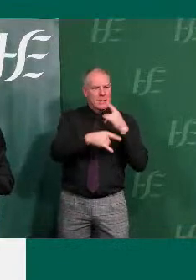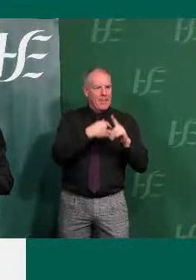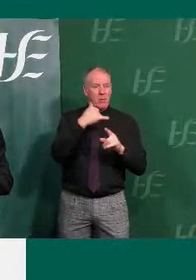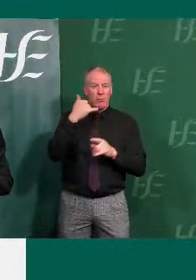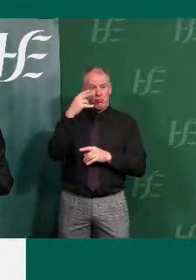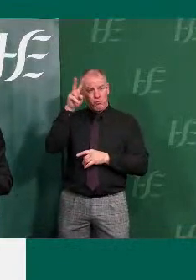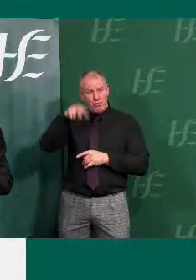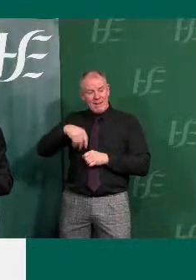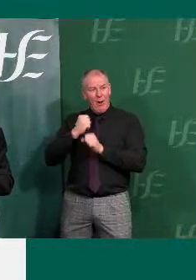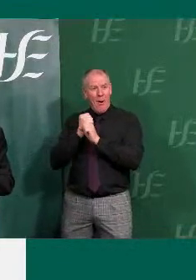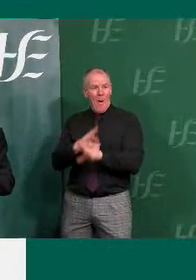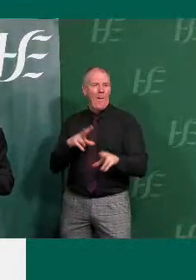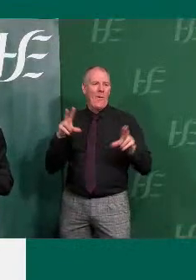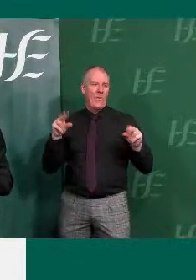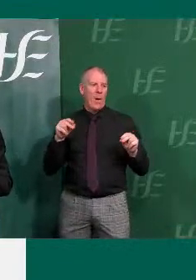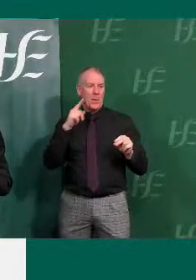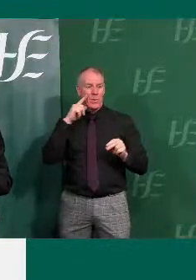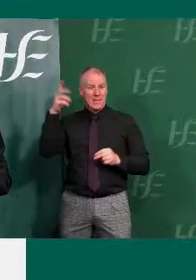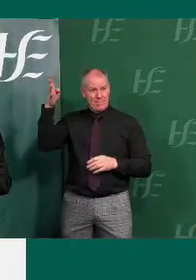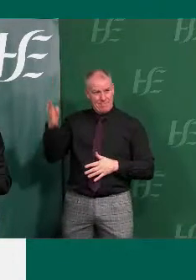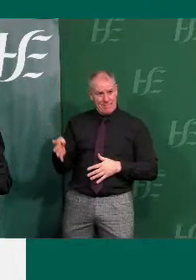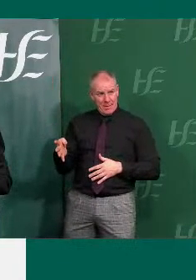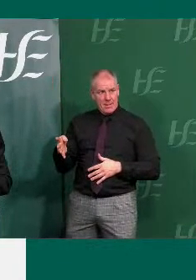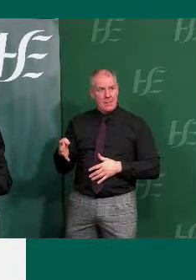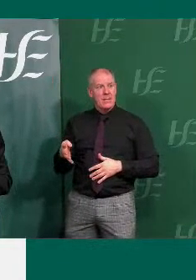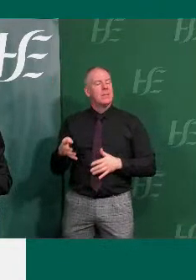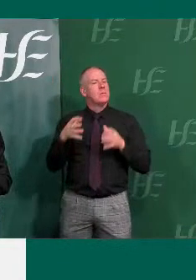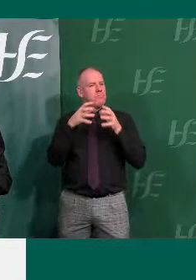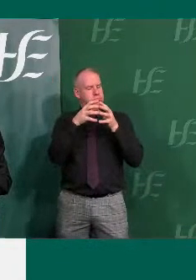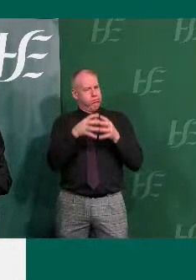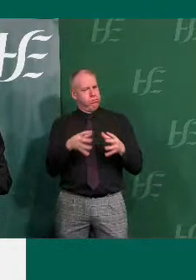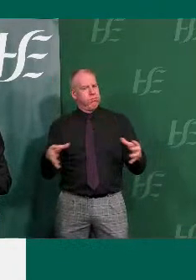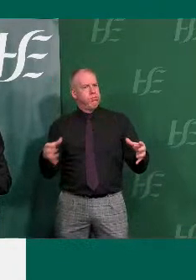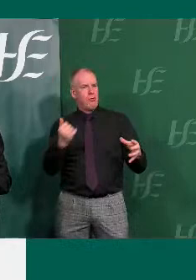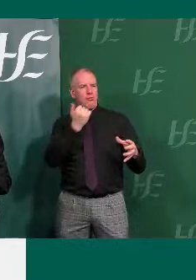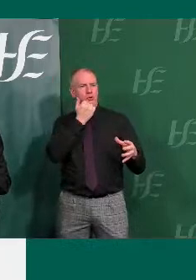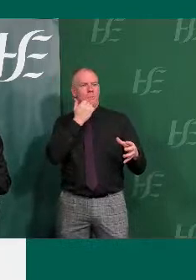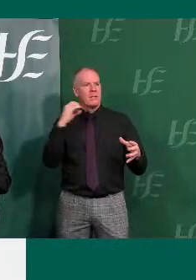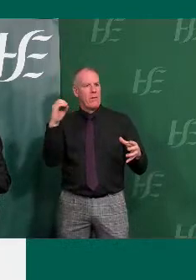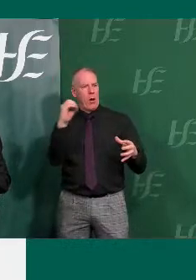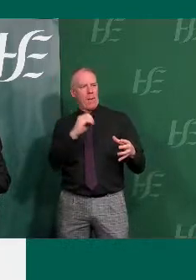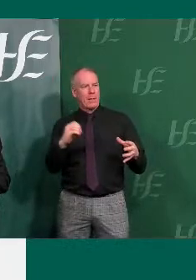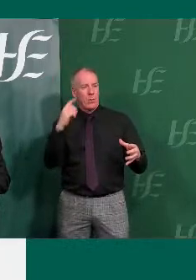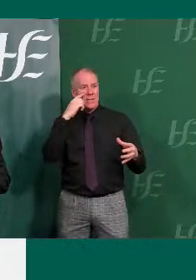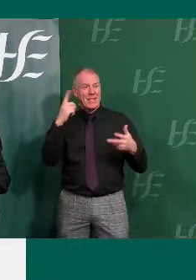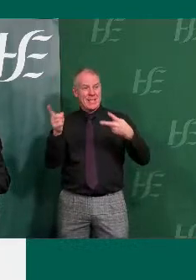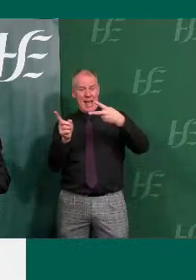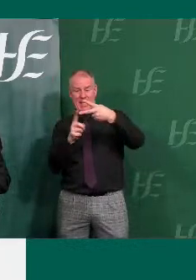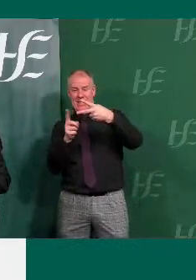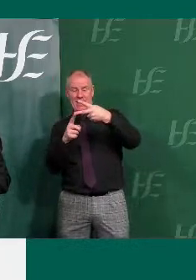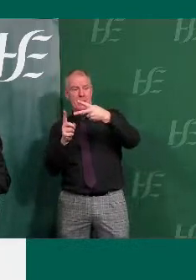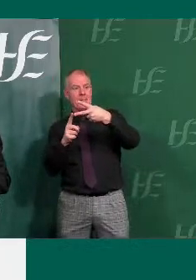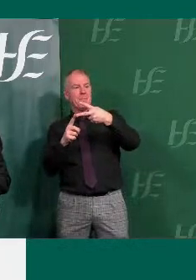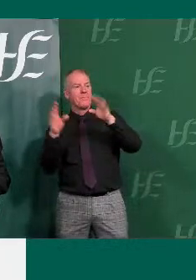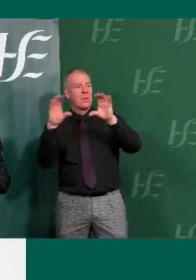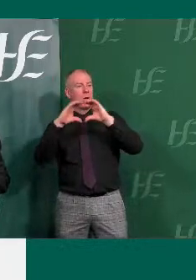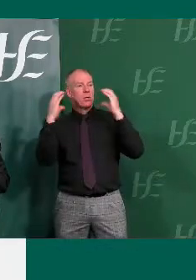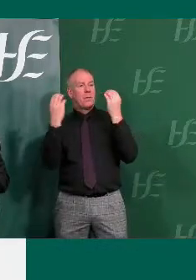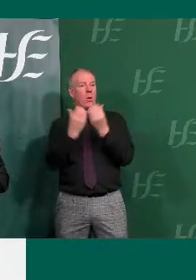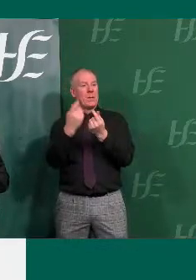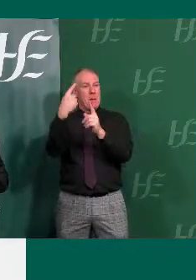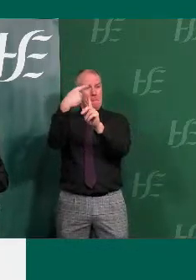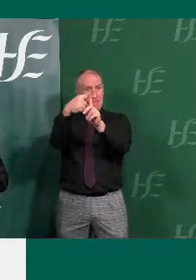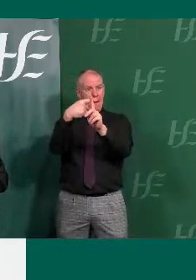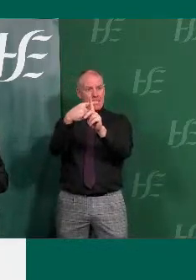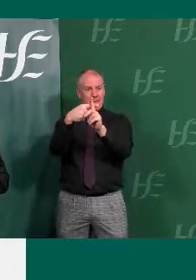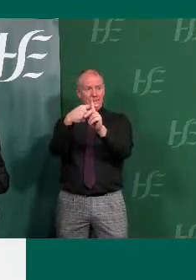all, but you will see in terms of the rising levels, and particularly if you see the second bullet point there in terms of the community